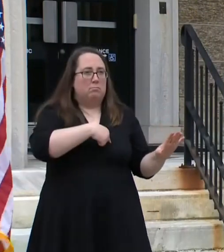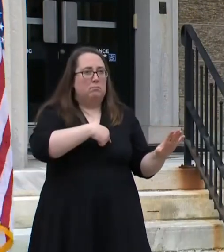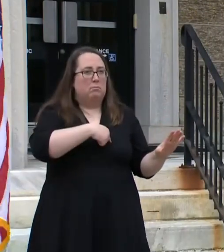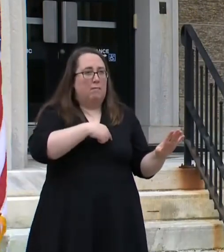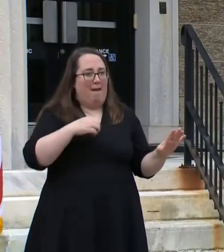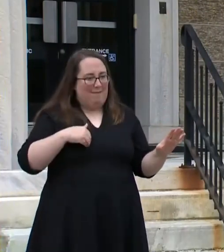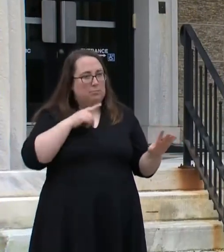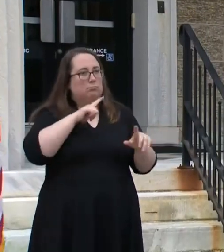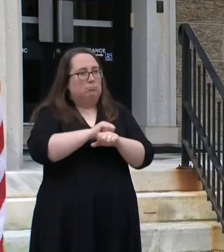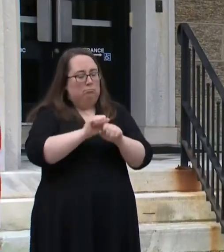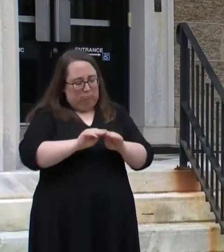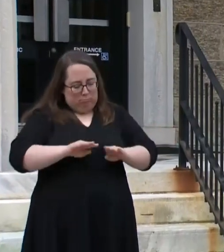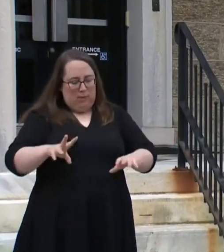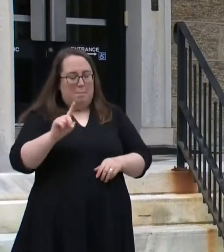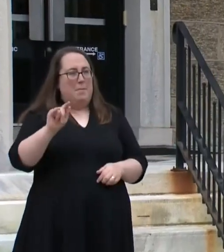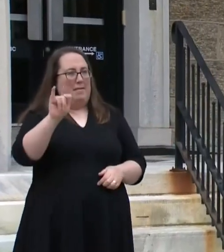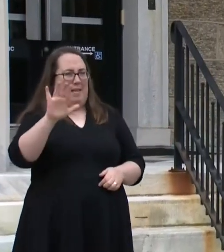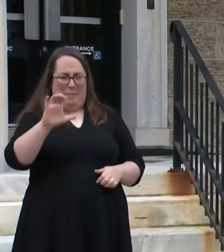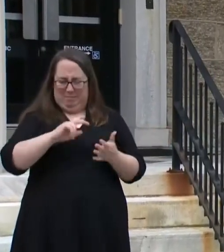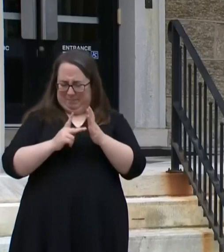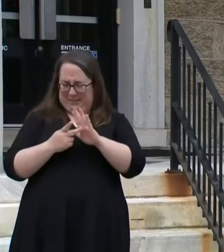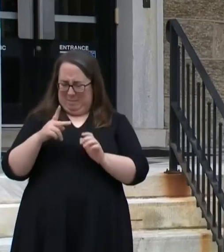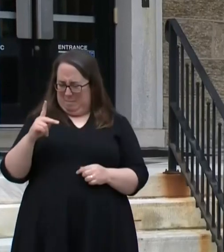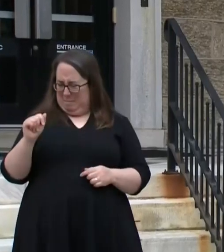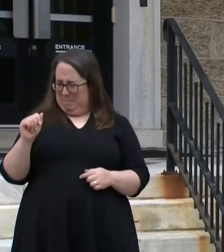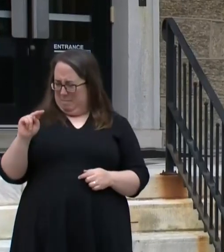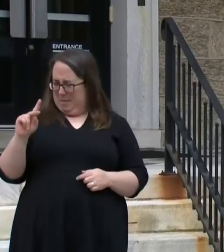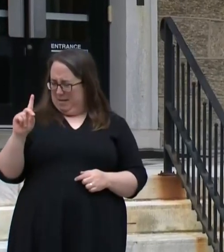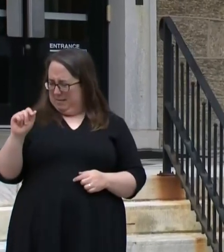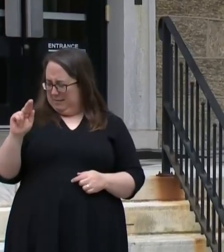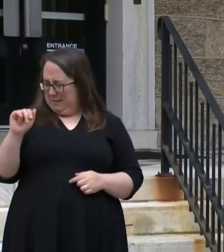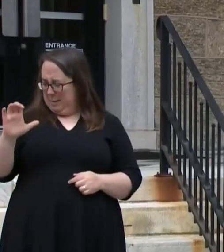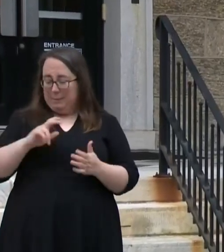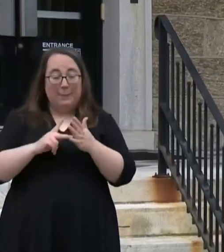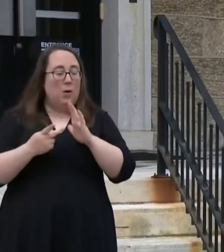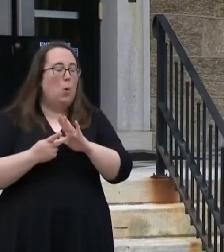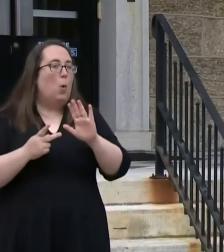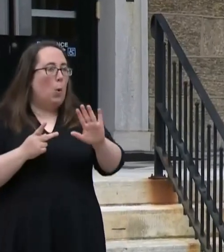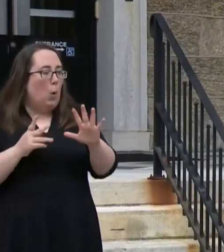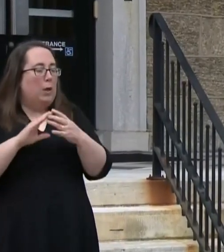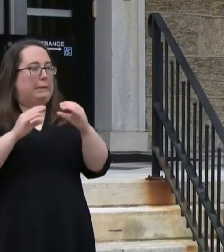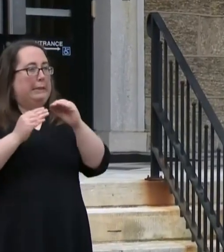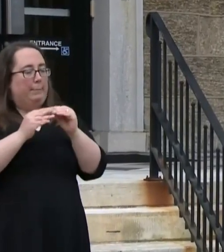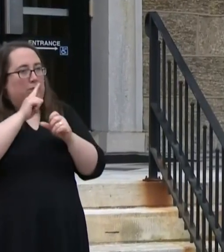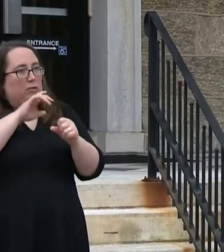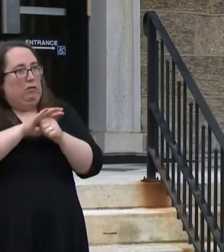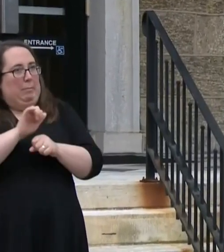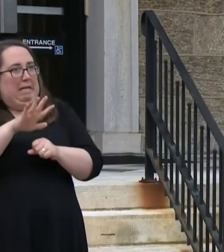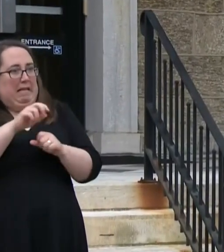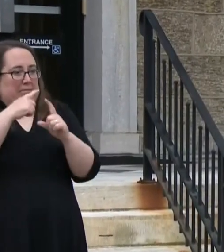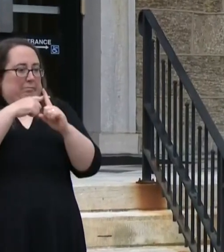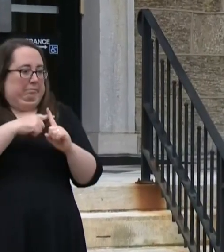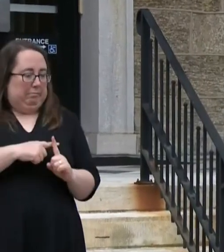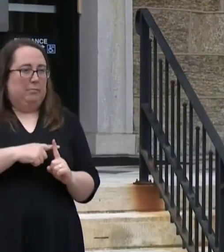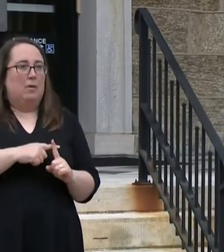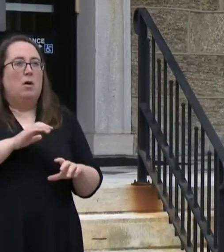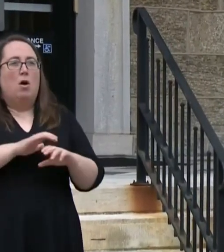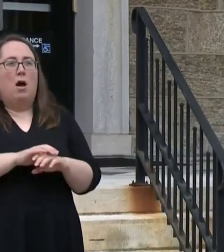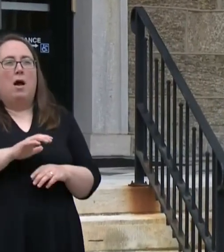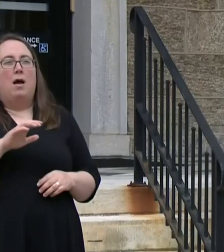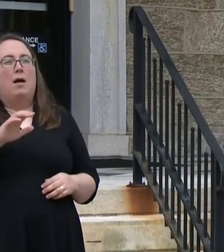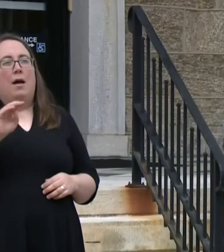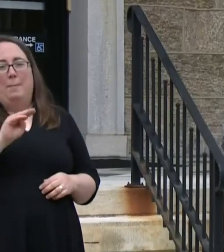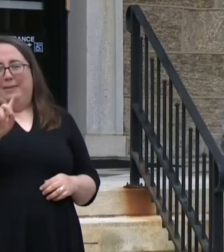a pandemic. Dr. Gregory Branch, Baltimore County's health officer and lead voice on the pandemic response, has